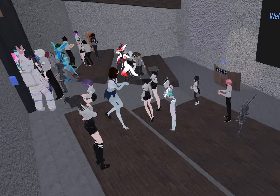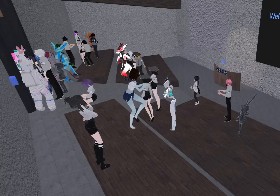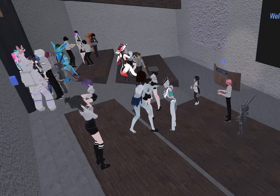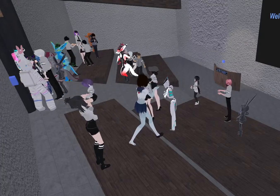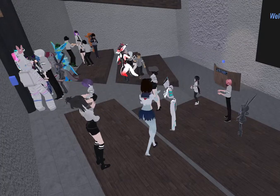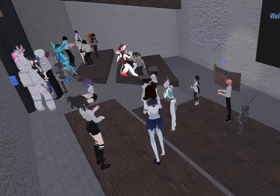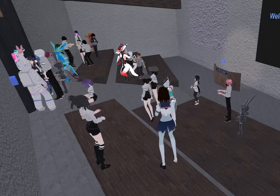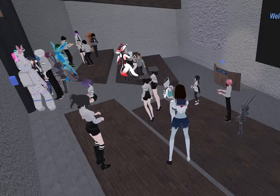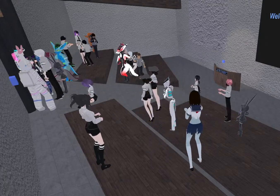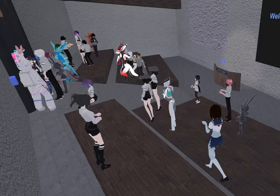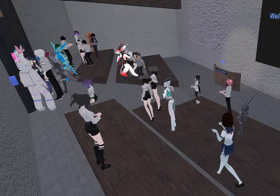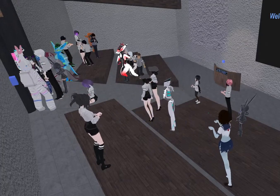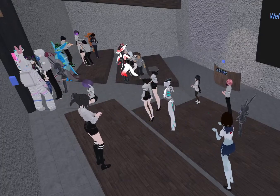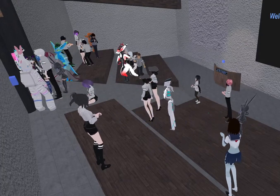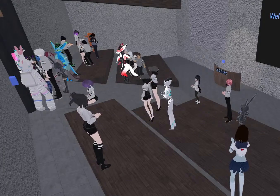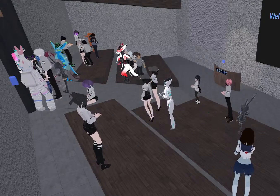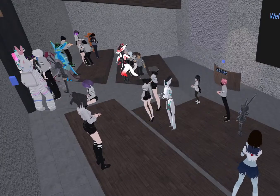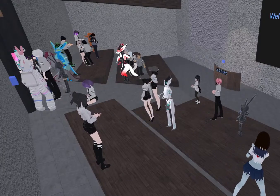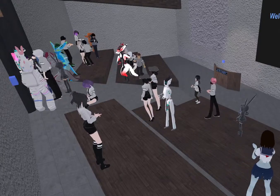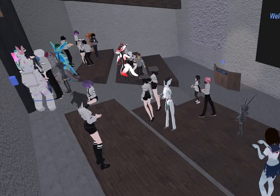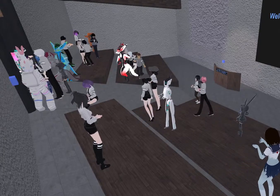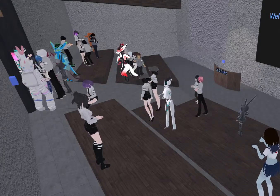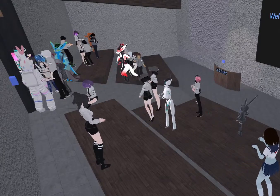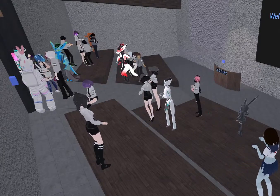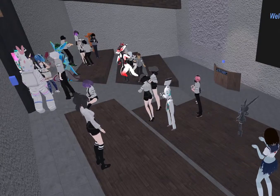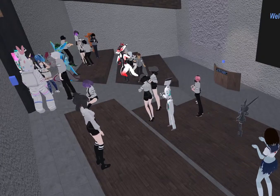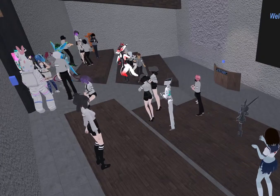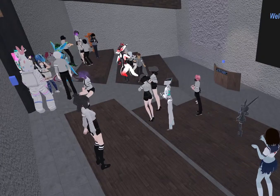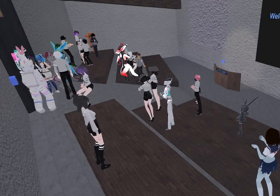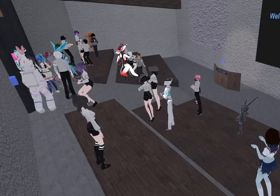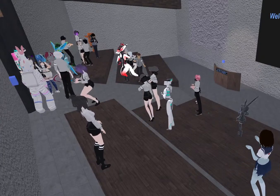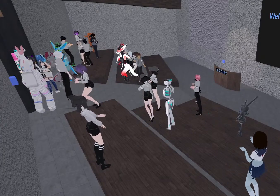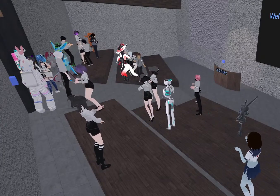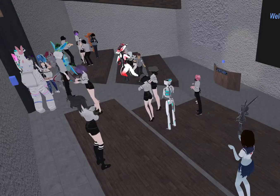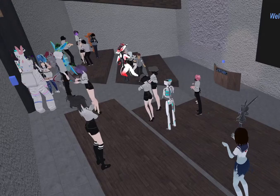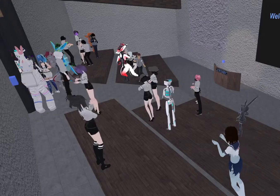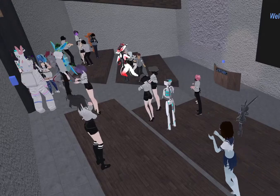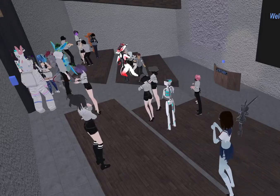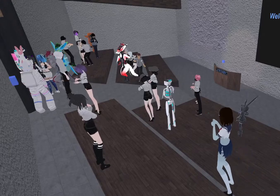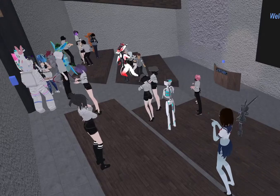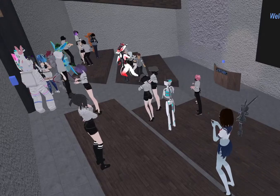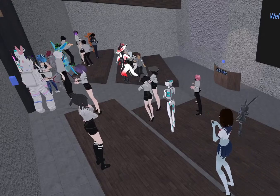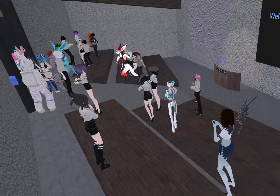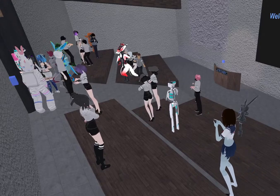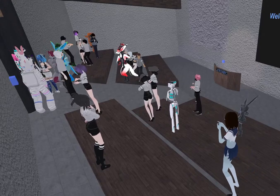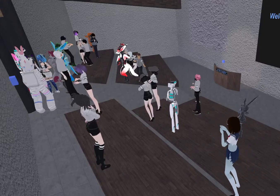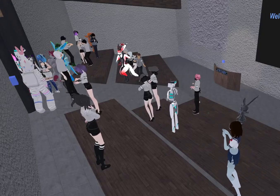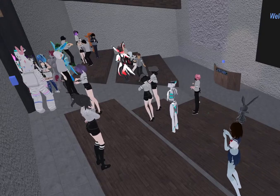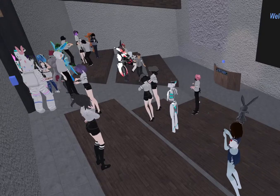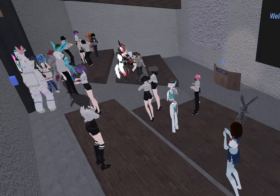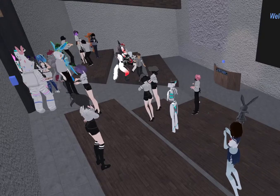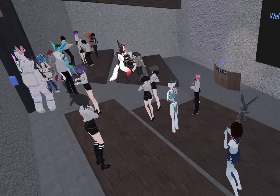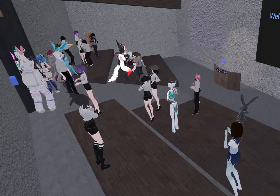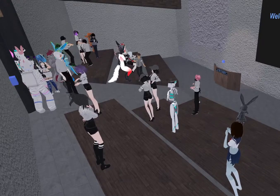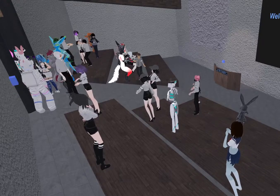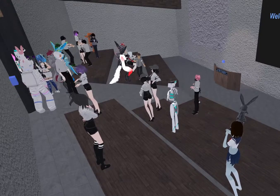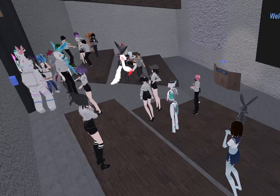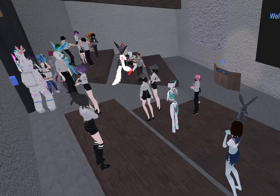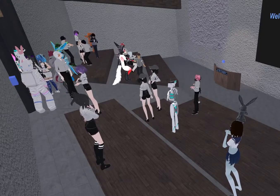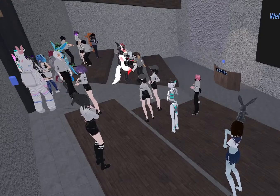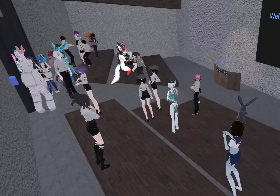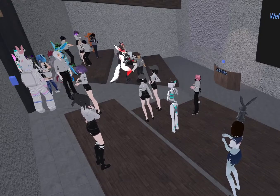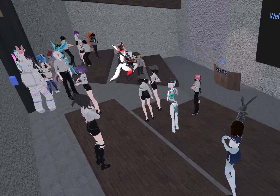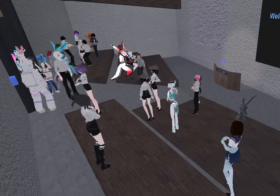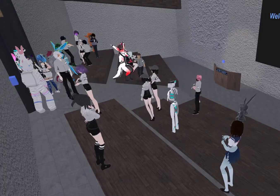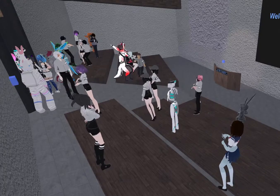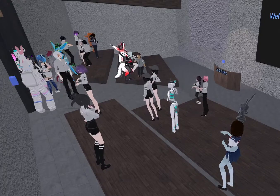it was so weird. I was like, what the hell? It was like I could not stop staring at it. it hurt like a bitch too. Like I